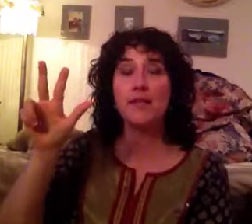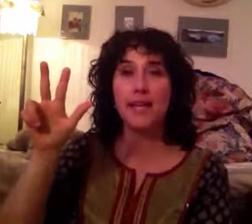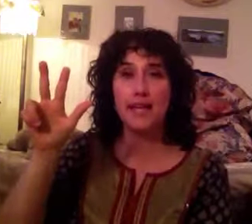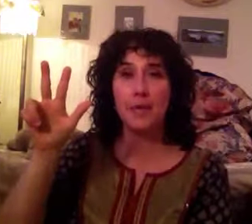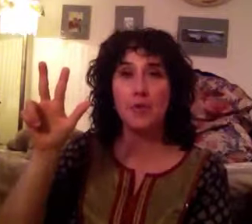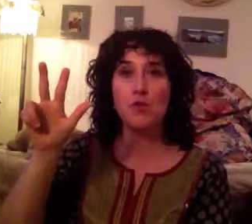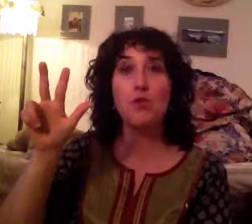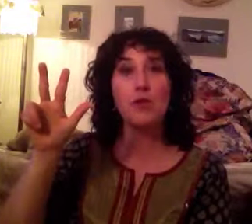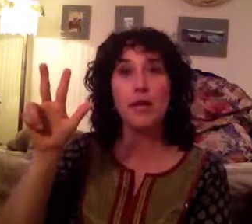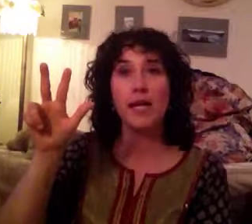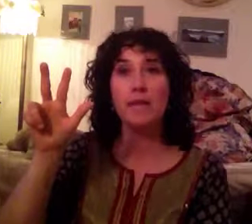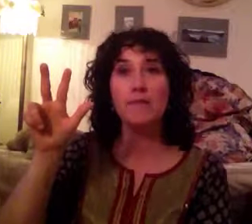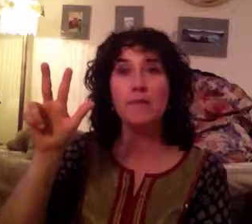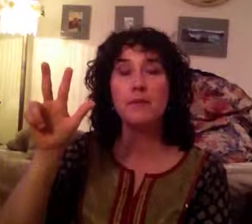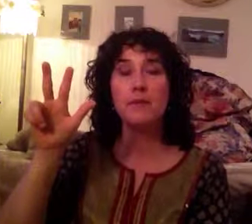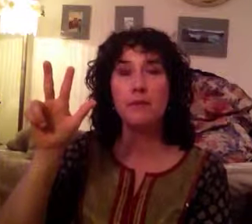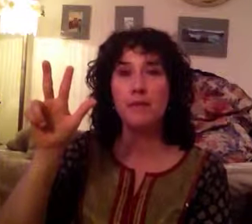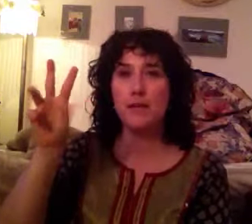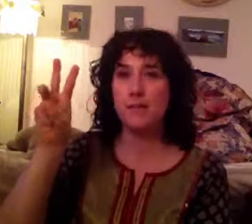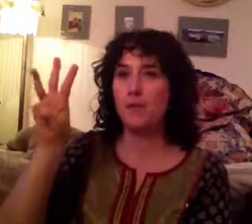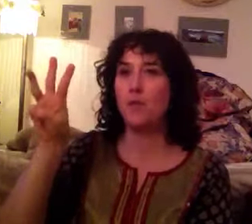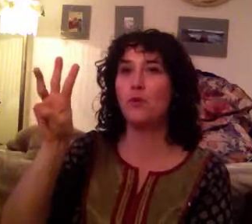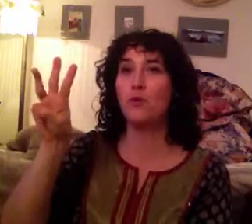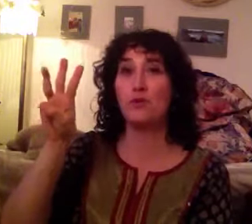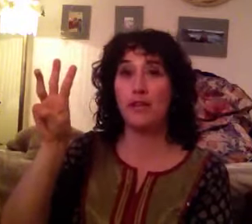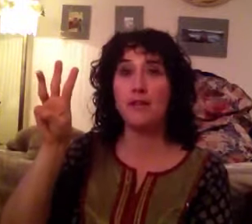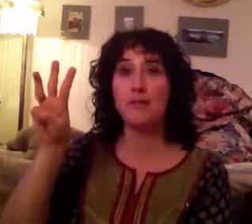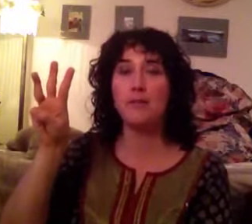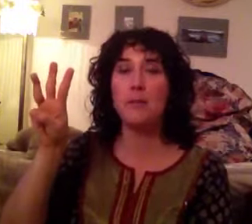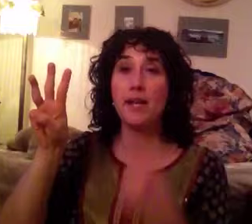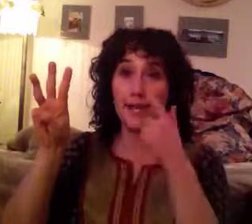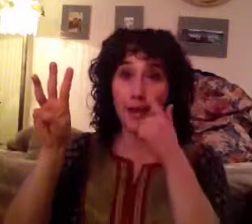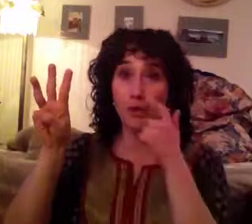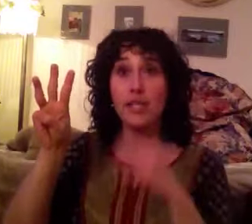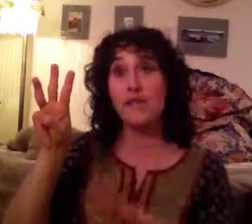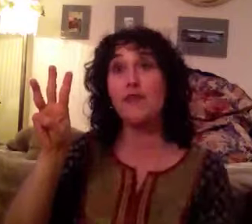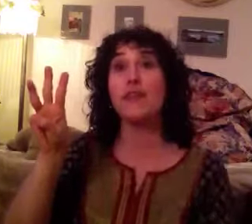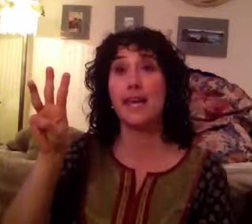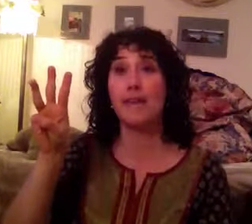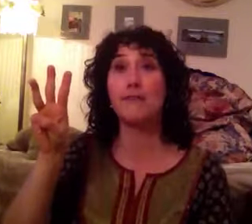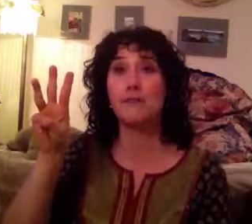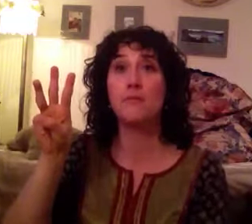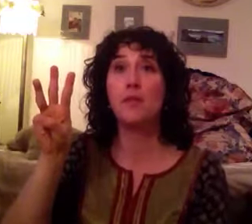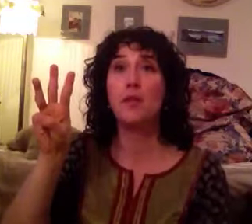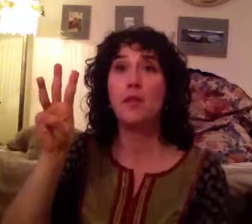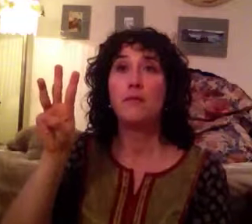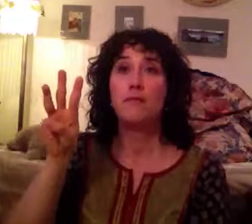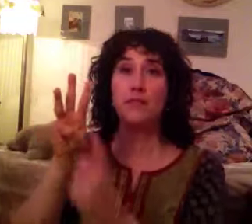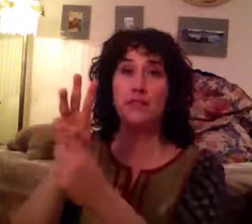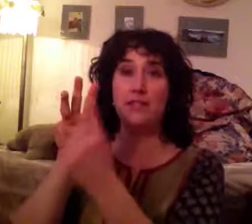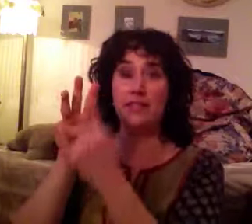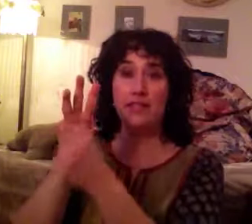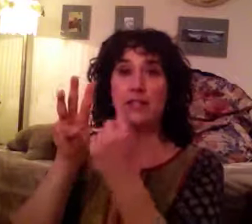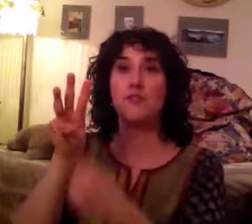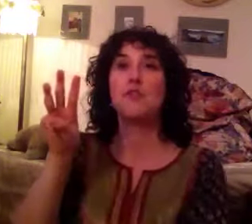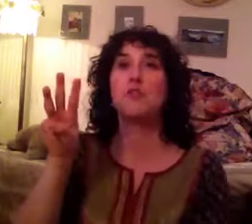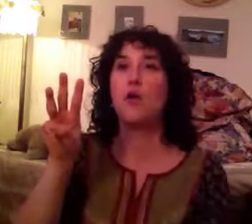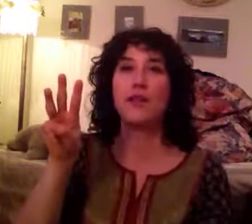Sign Language is 3. Many people will do this, but it's actually different things. This is. So it's